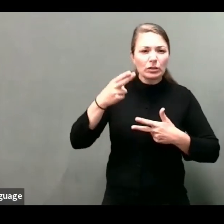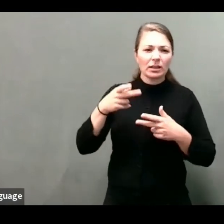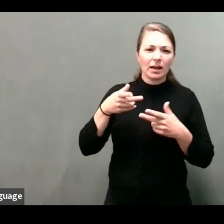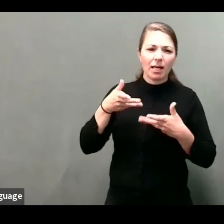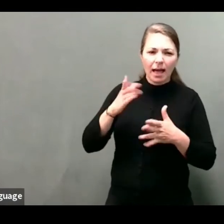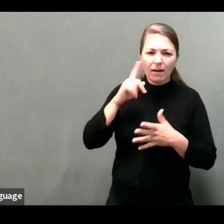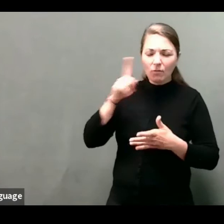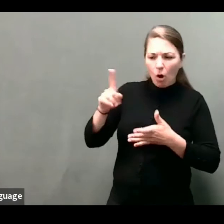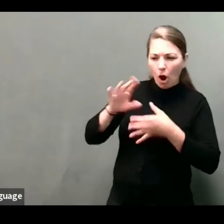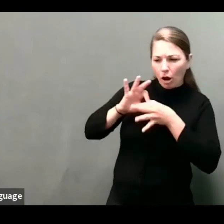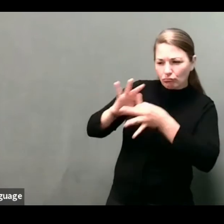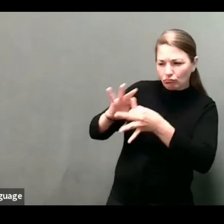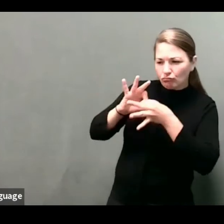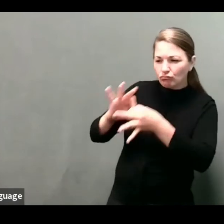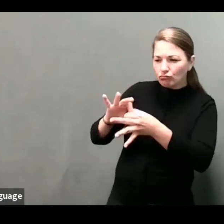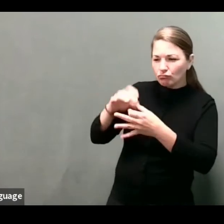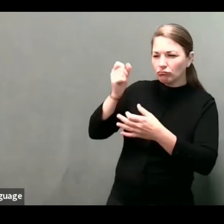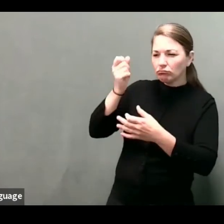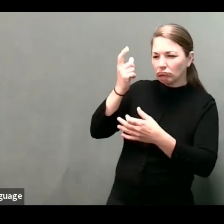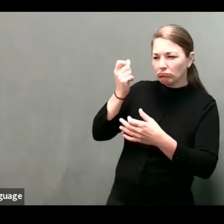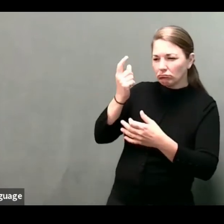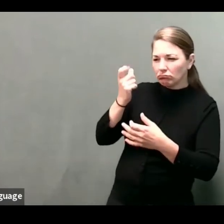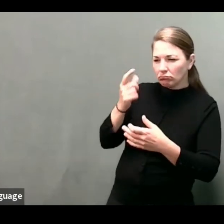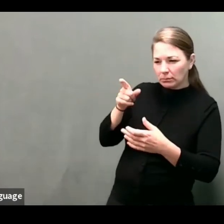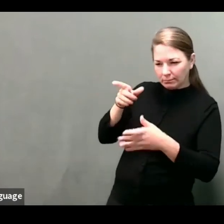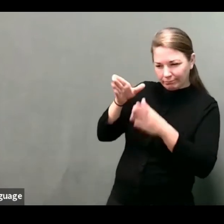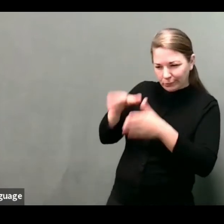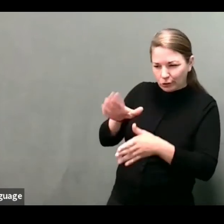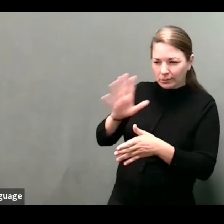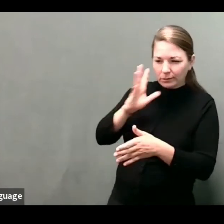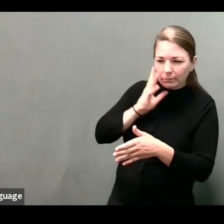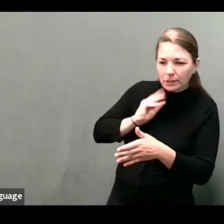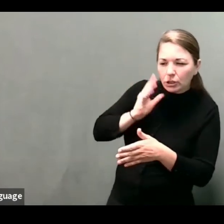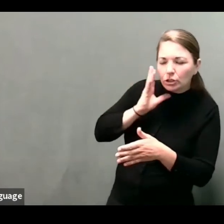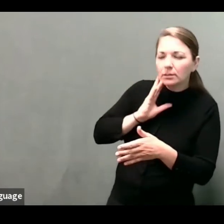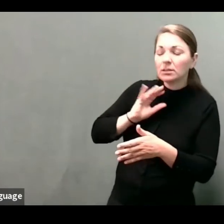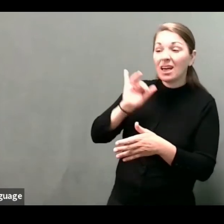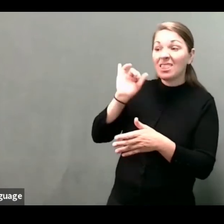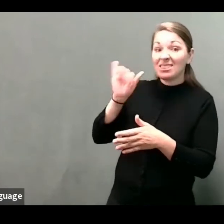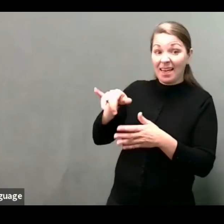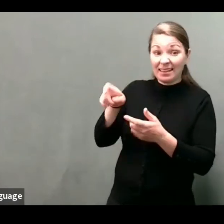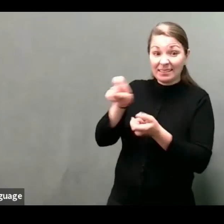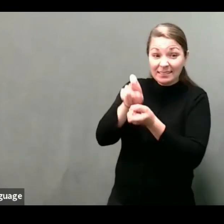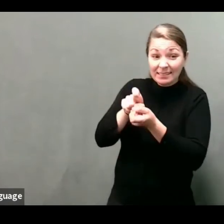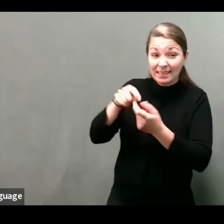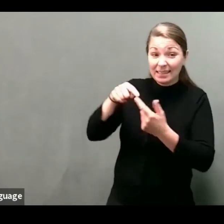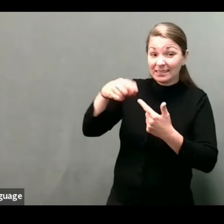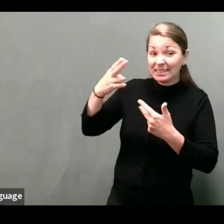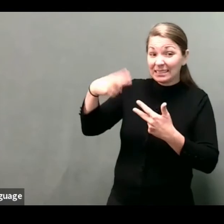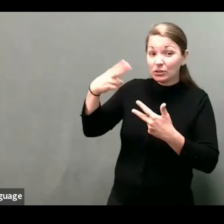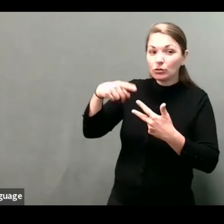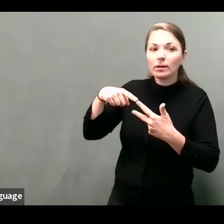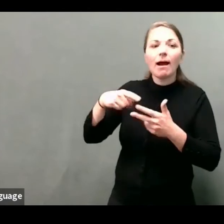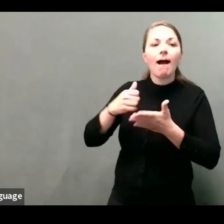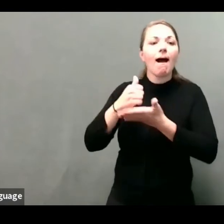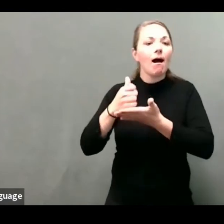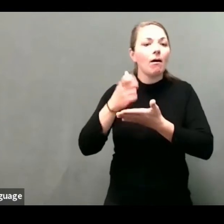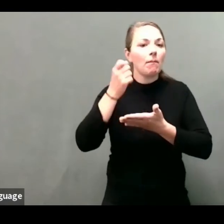those details from the history will really help guide the physical exam as well. So that's why it's typically done in that